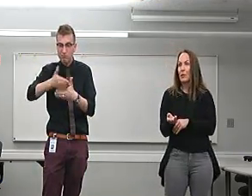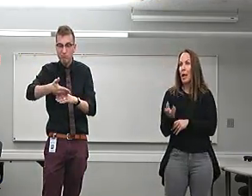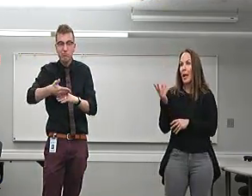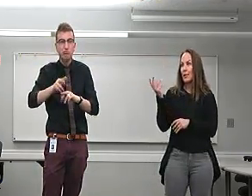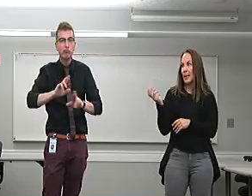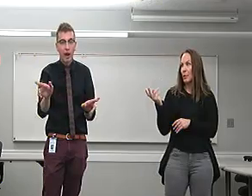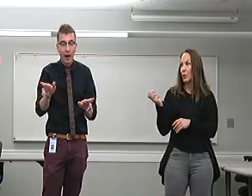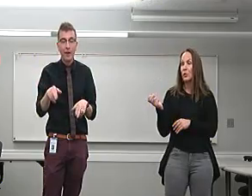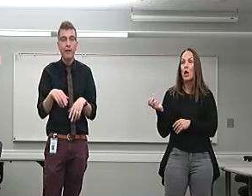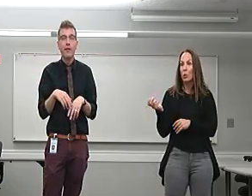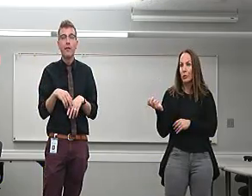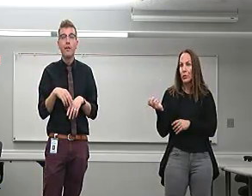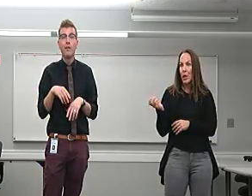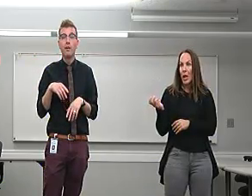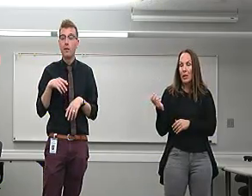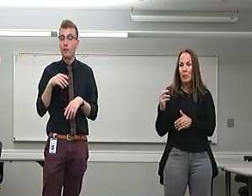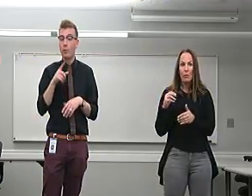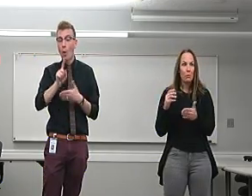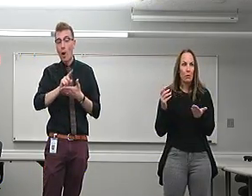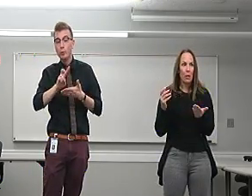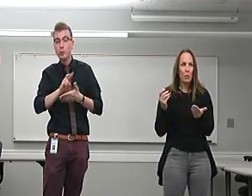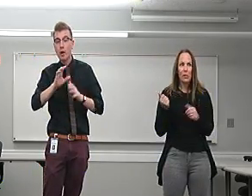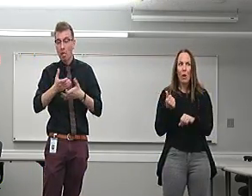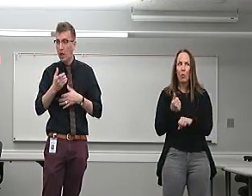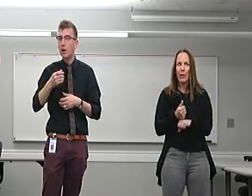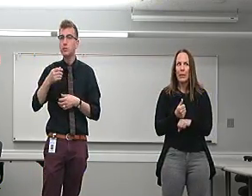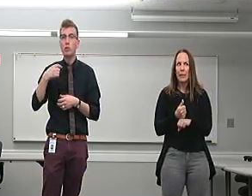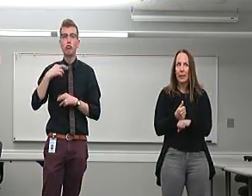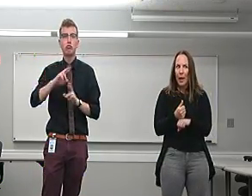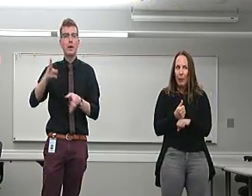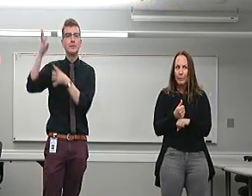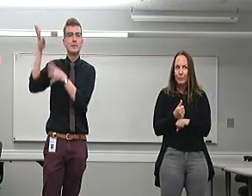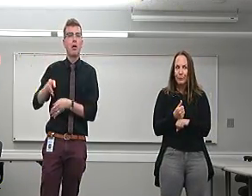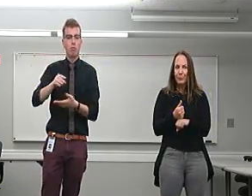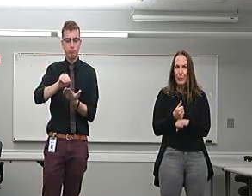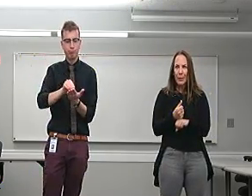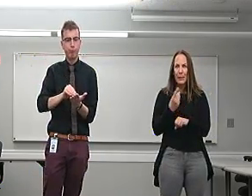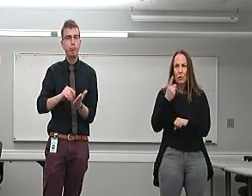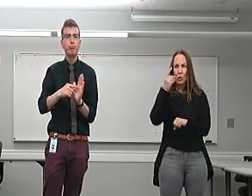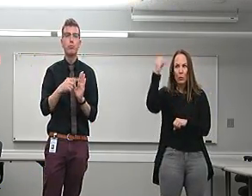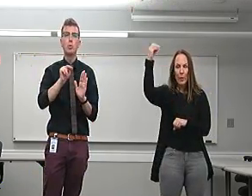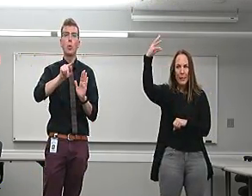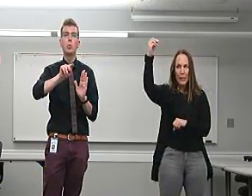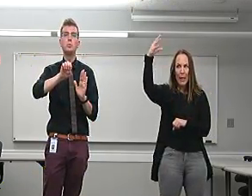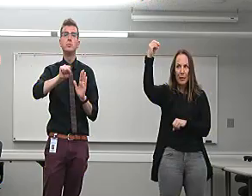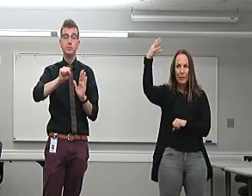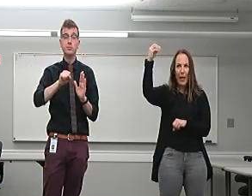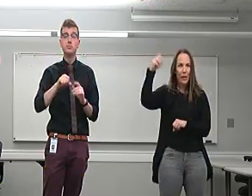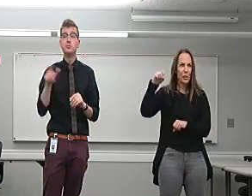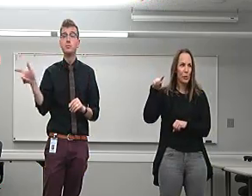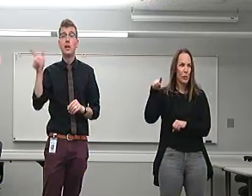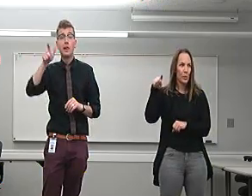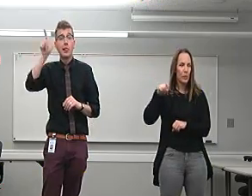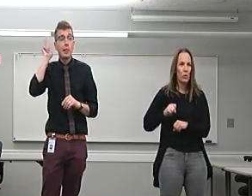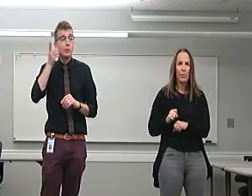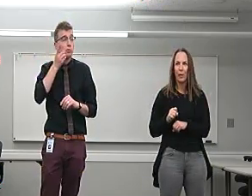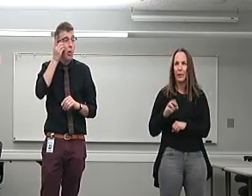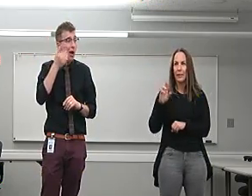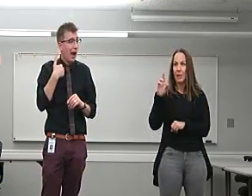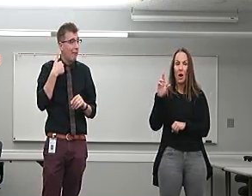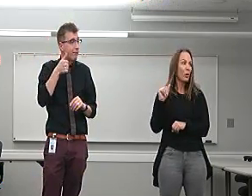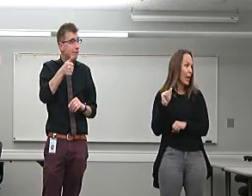downloads notes. And so it was already set up. Leah's dorm room has a light that flashes when you ring the doorbell. Leah's a